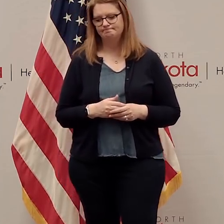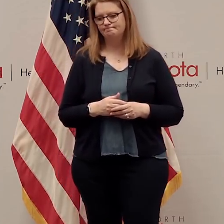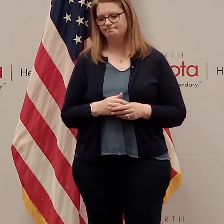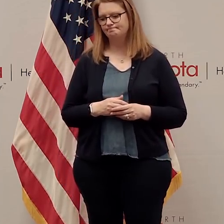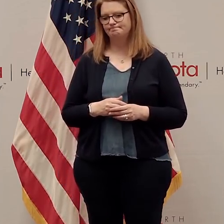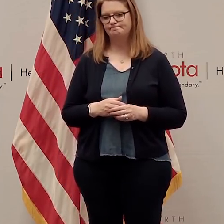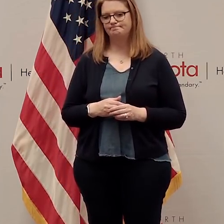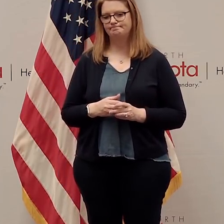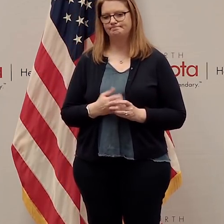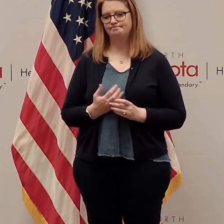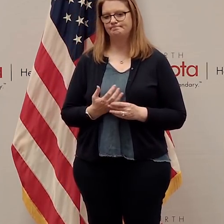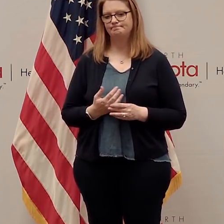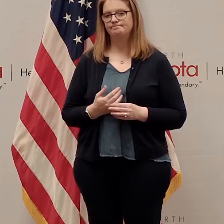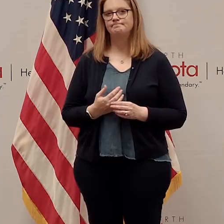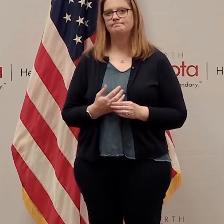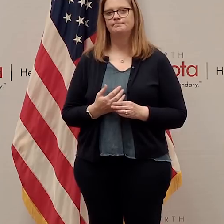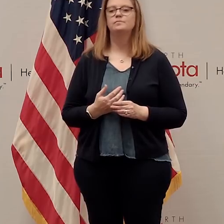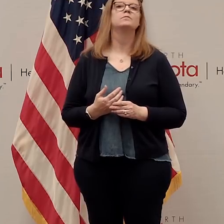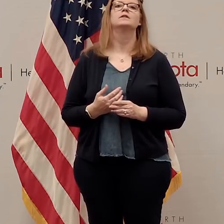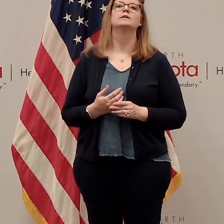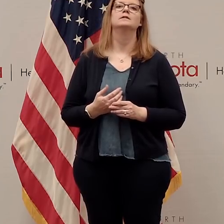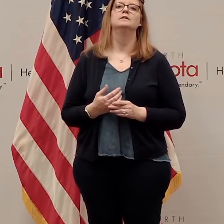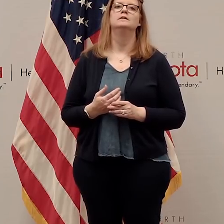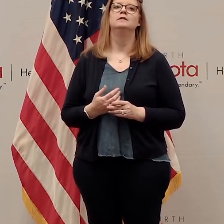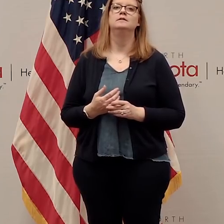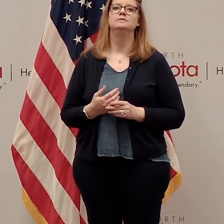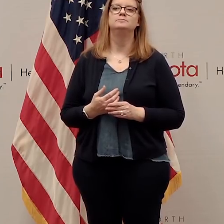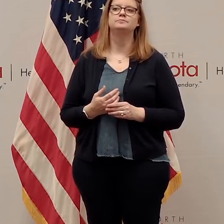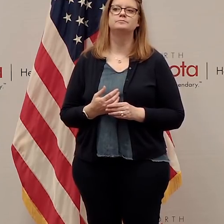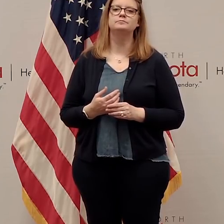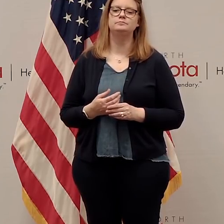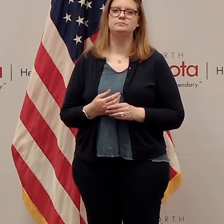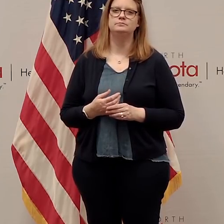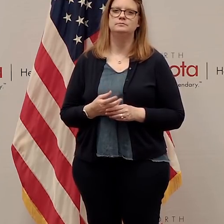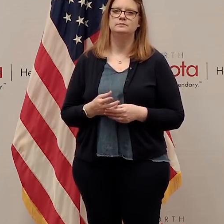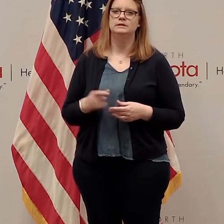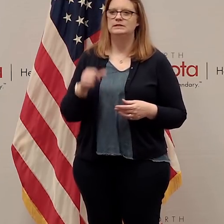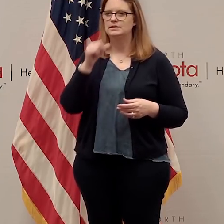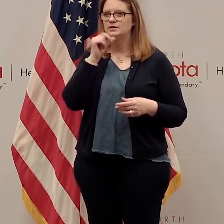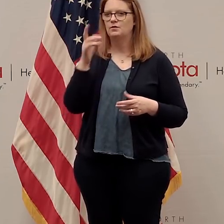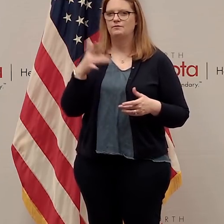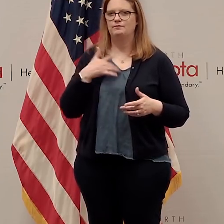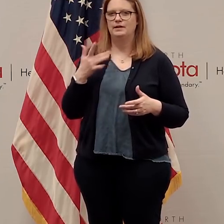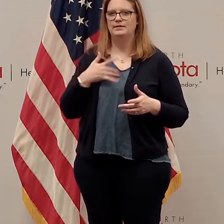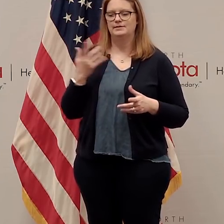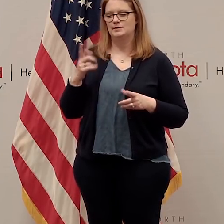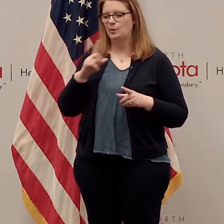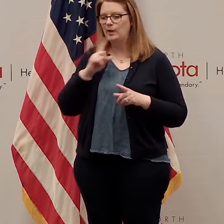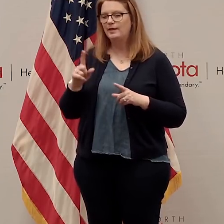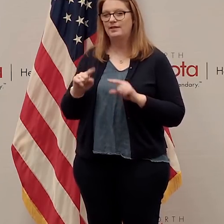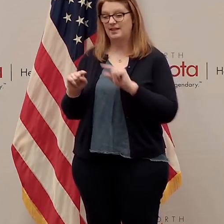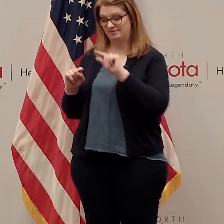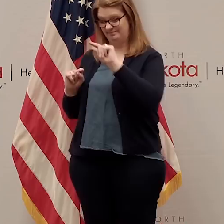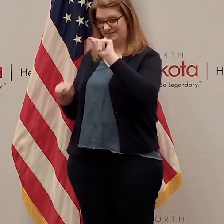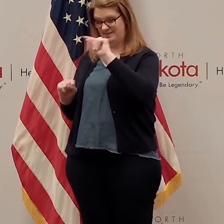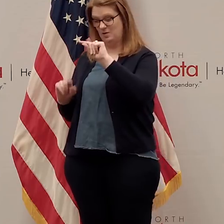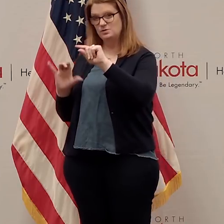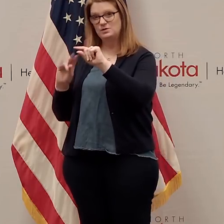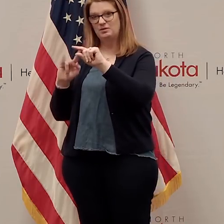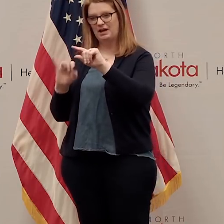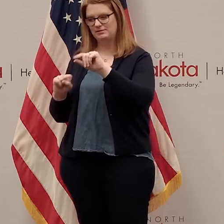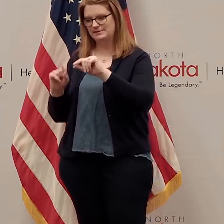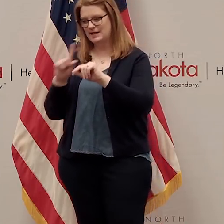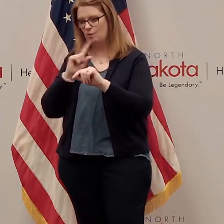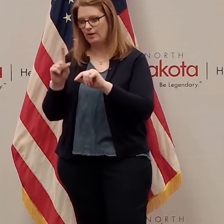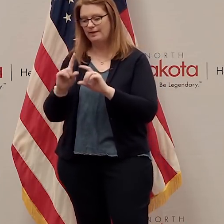that there's a dramatic difference, per capita between those two counties and any other place in the